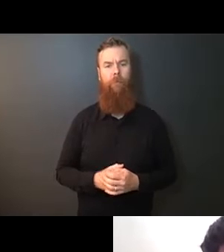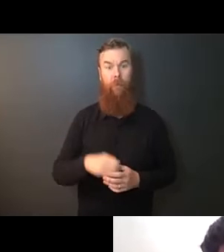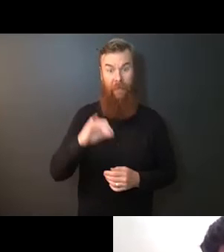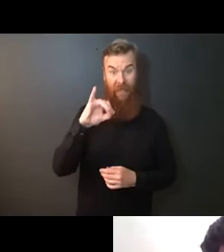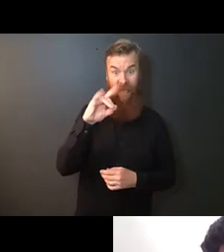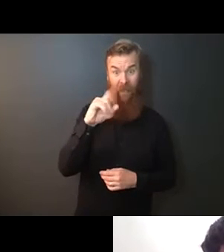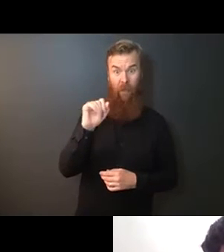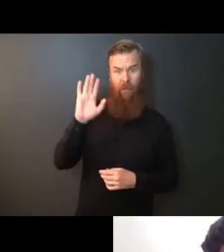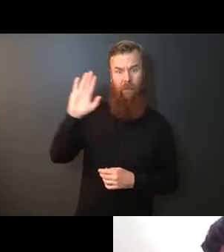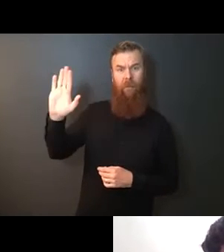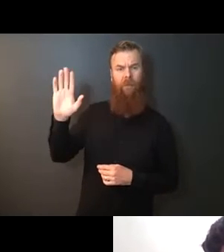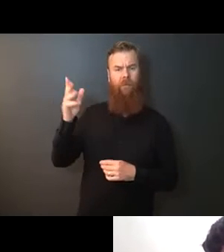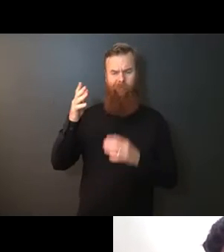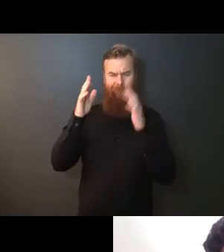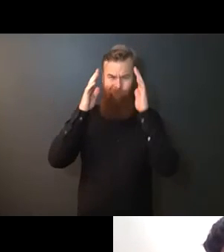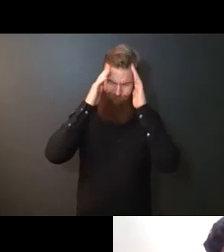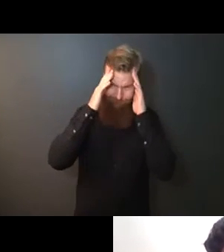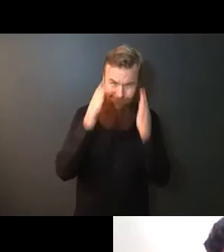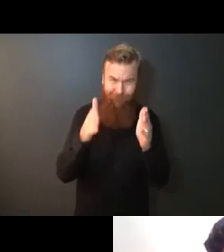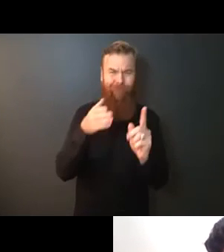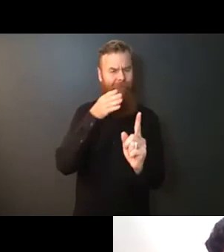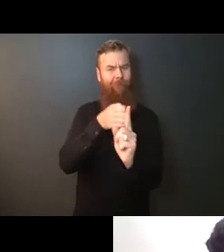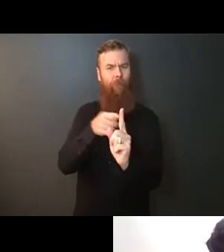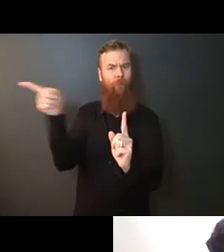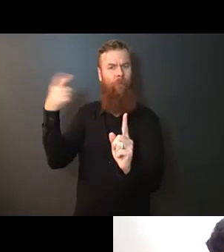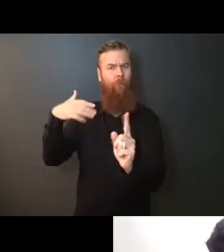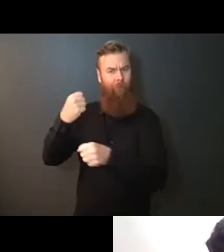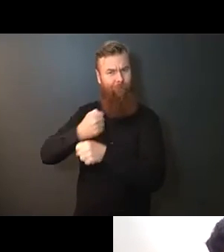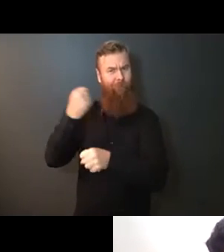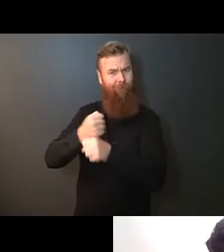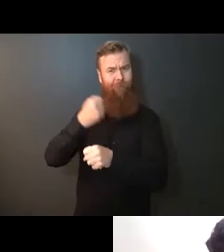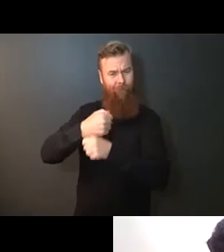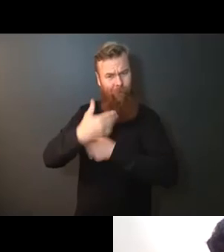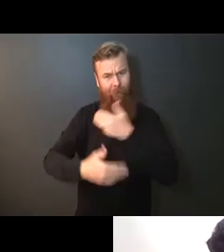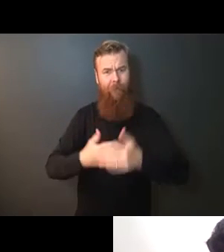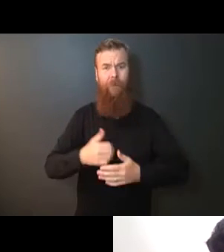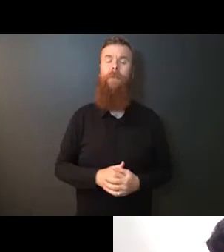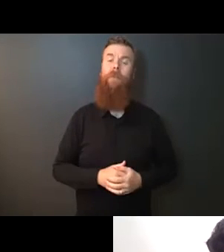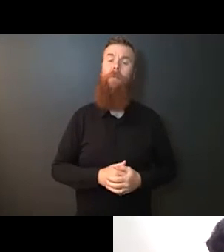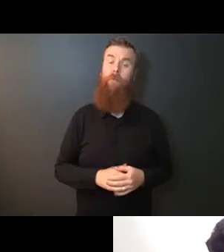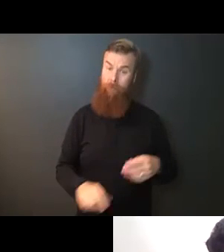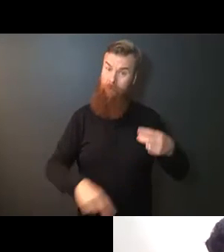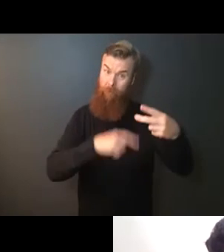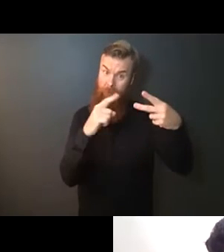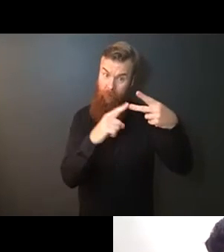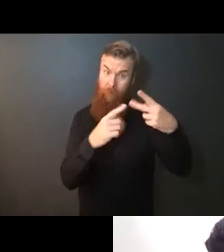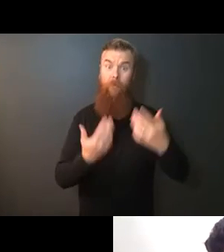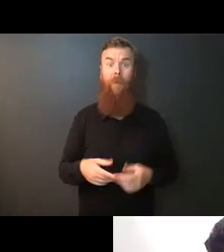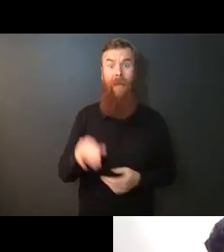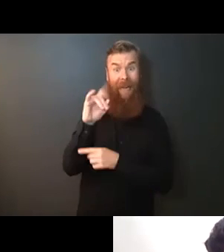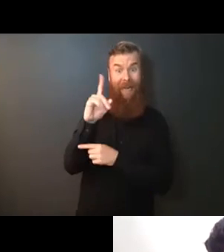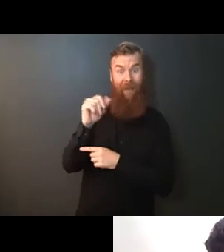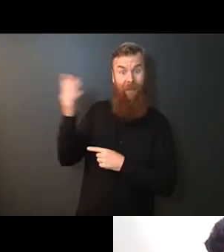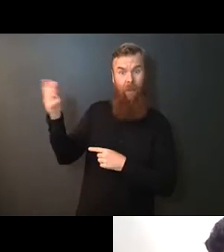other element is definitely to advocate more for the inclusion of young persons